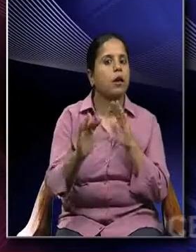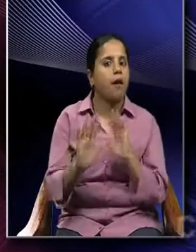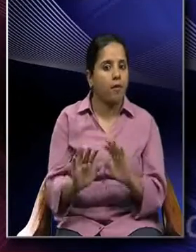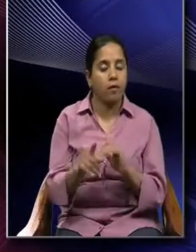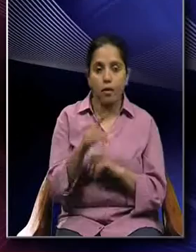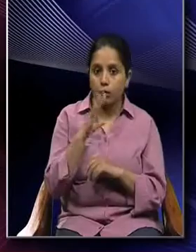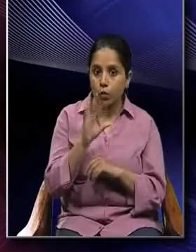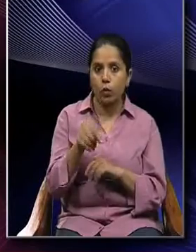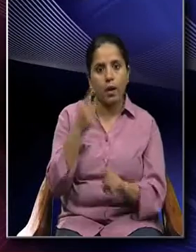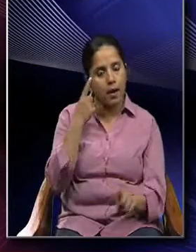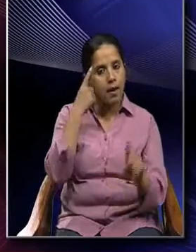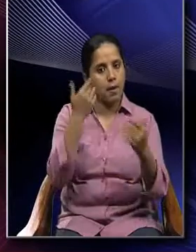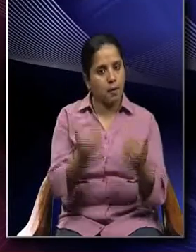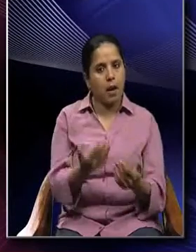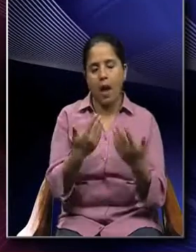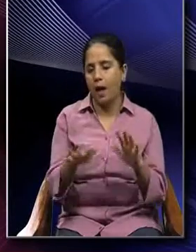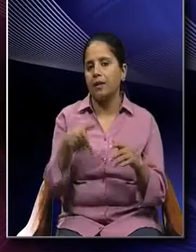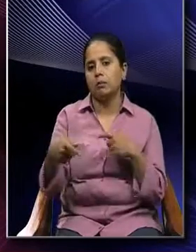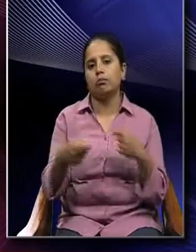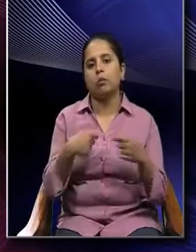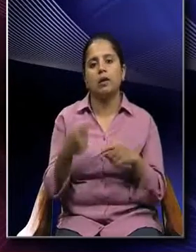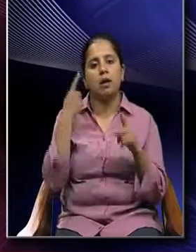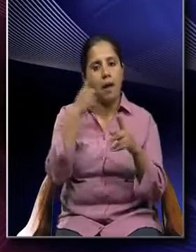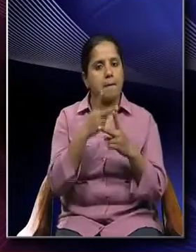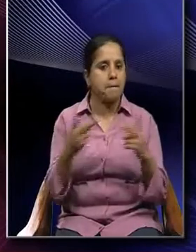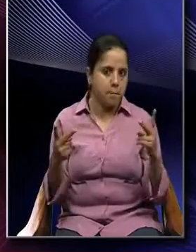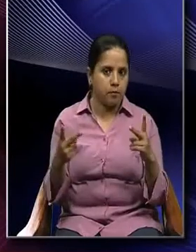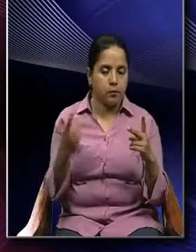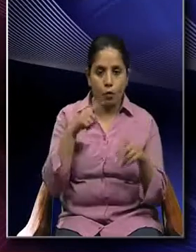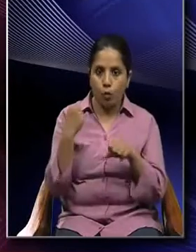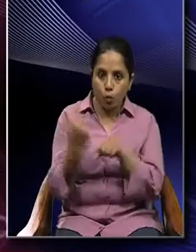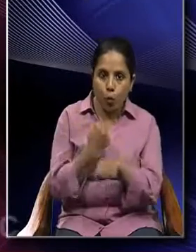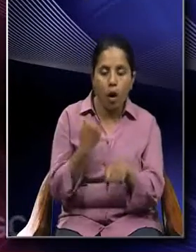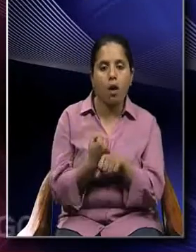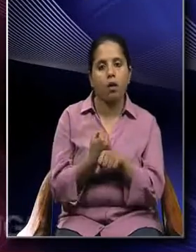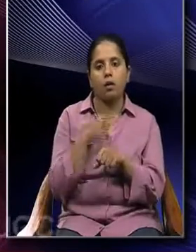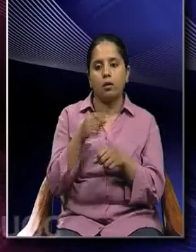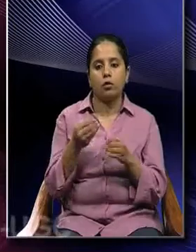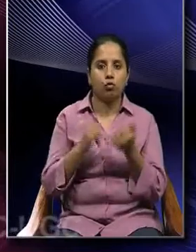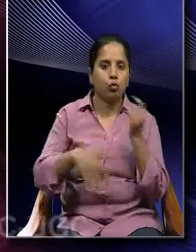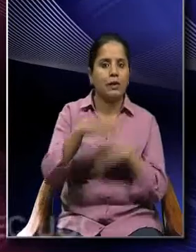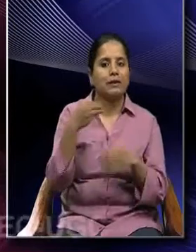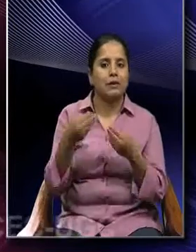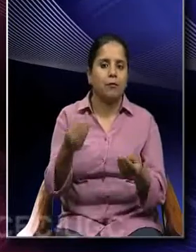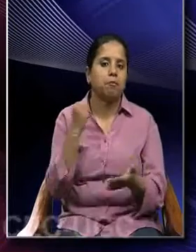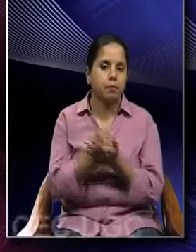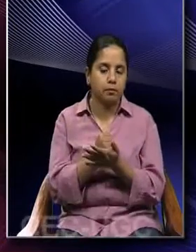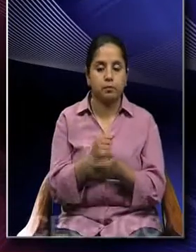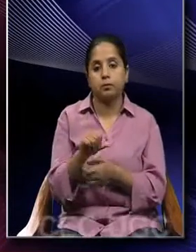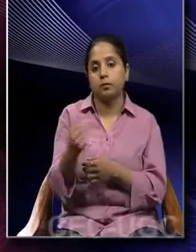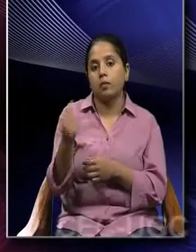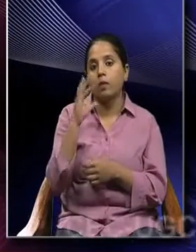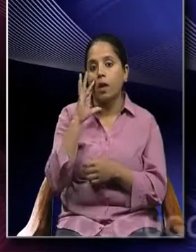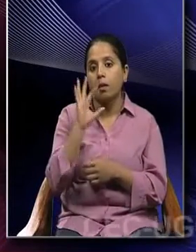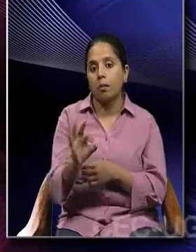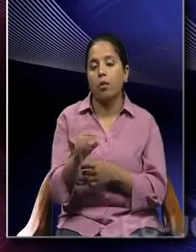actually that is the purpose of any business enterprise, to work in a given society. Another important